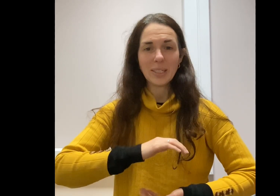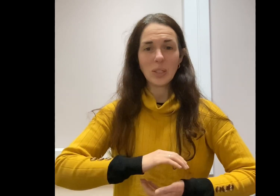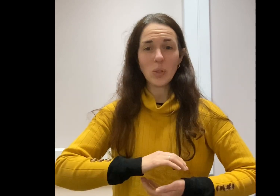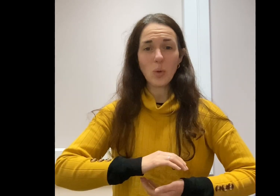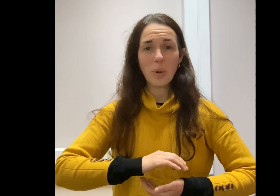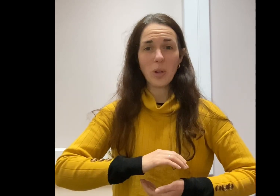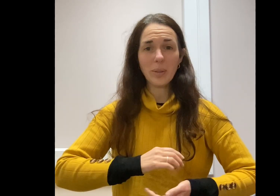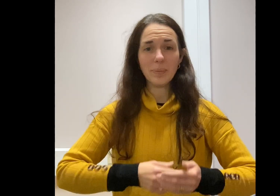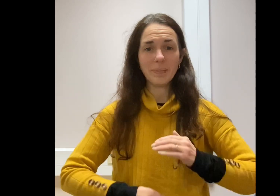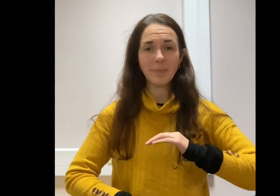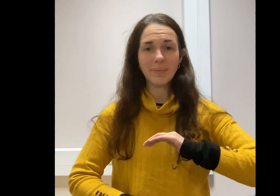Snowball.